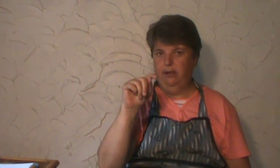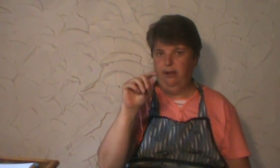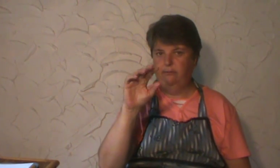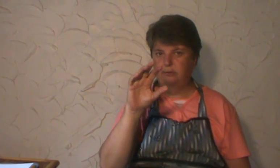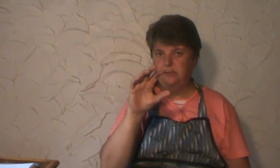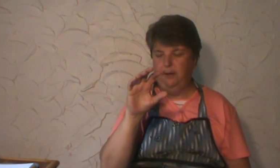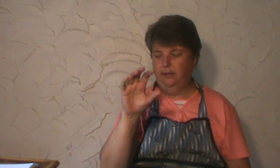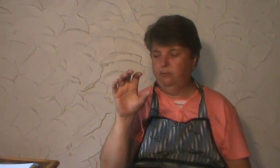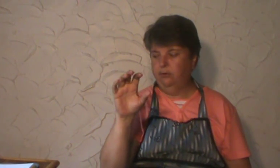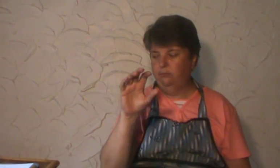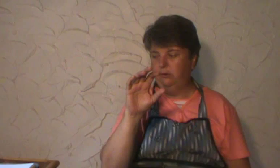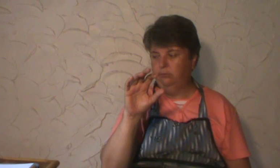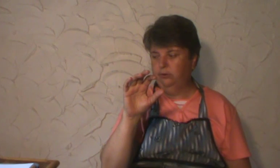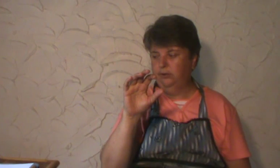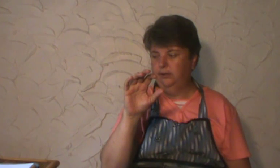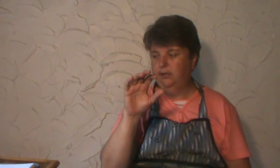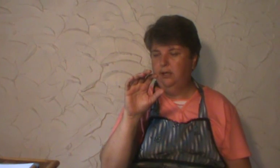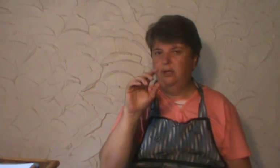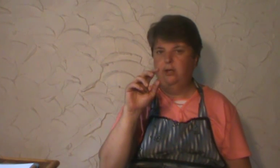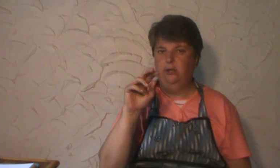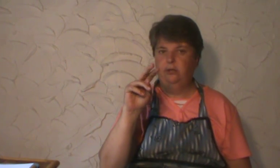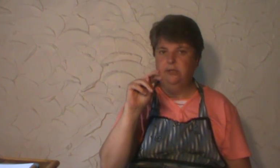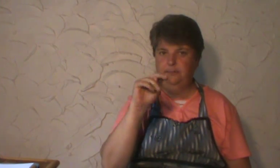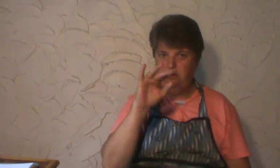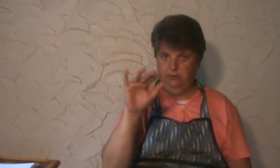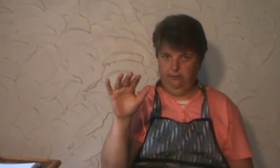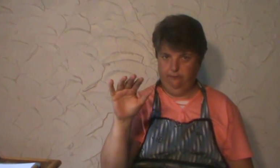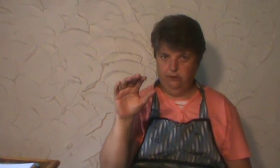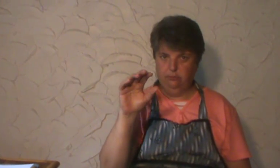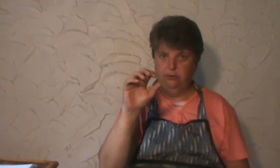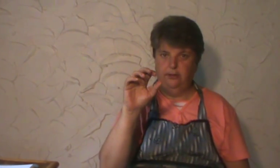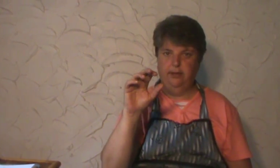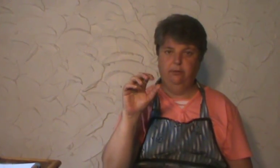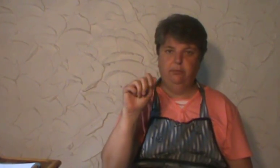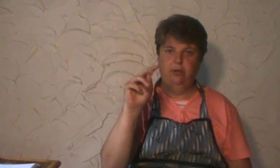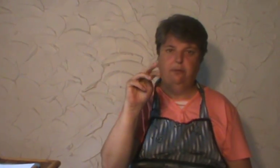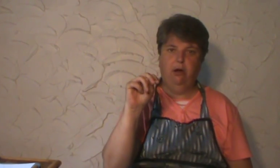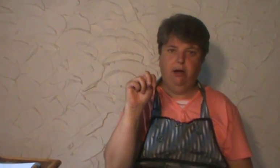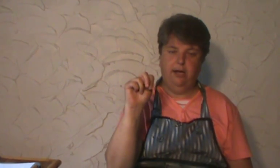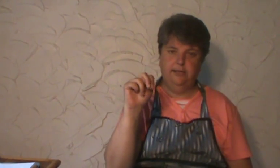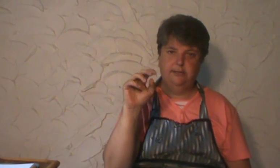if you're spelling more than one word, you spell the first word, and then when you pause,